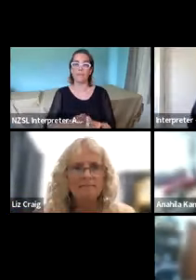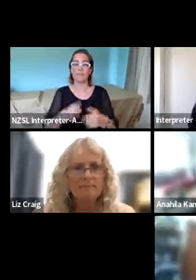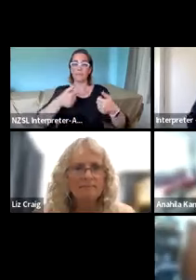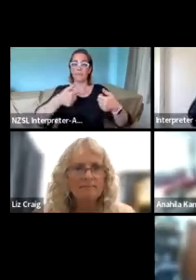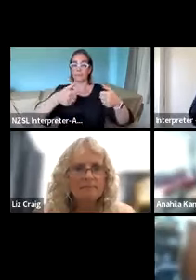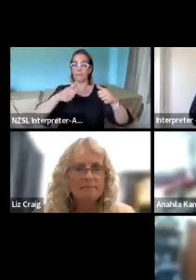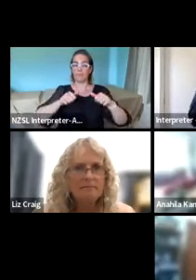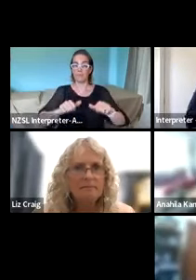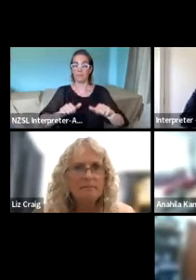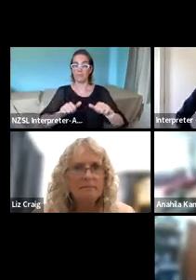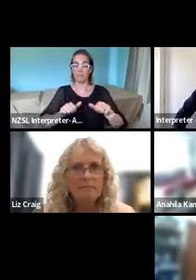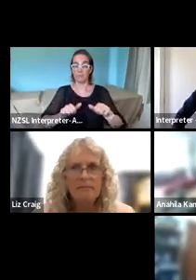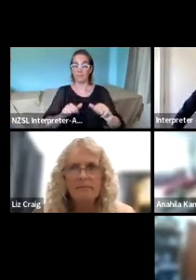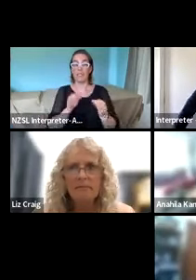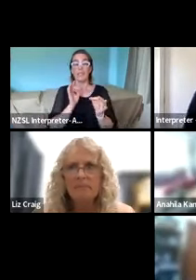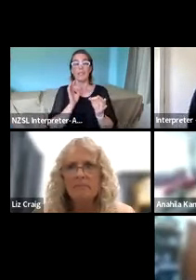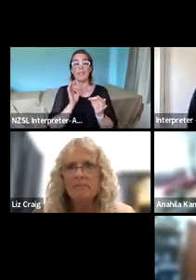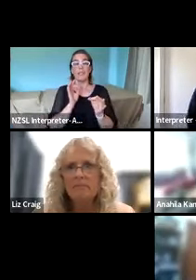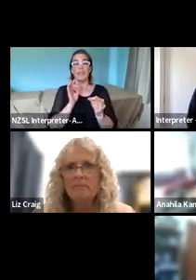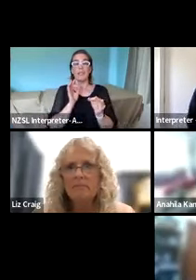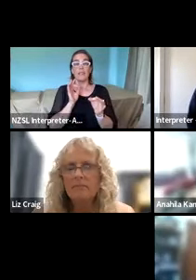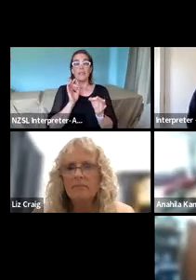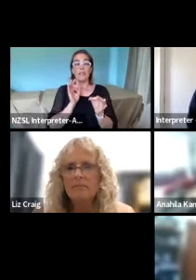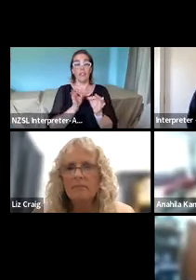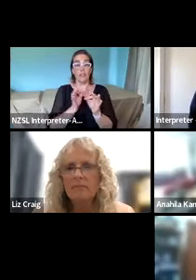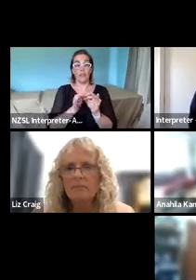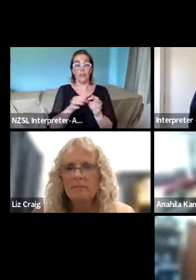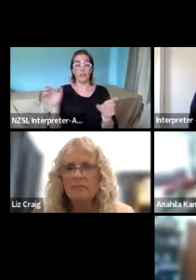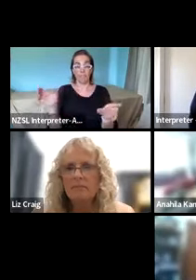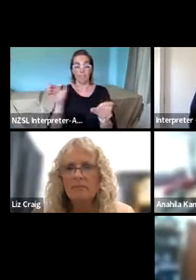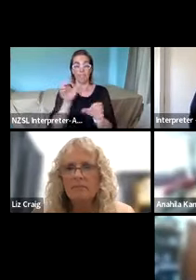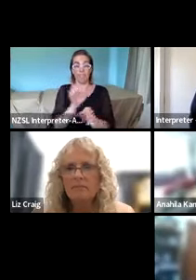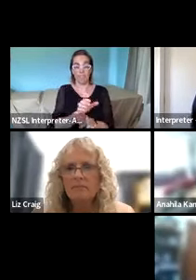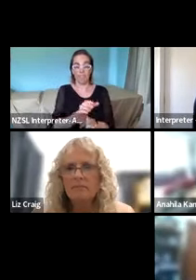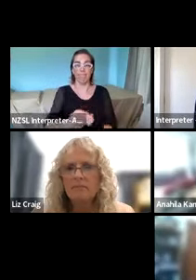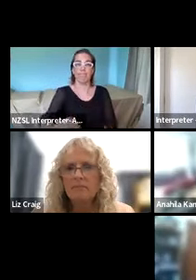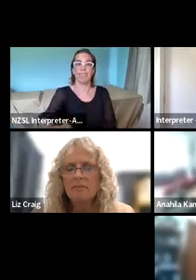we're trying to contact the next submitter.